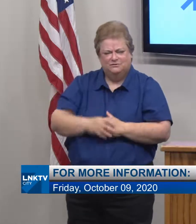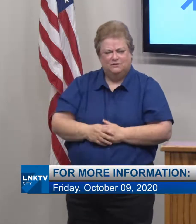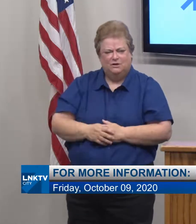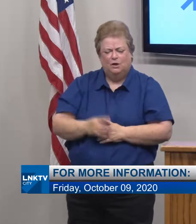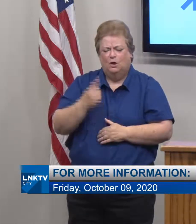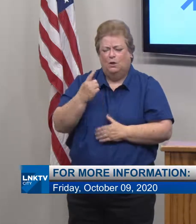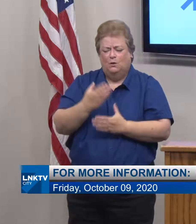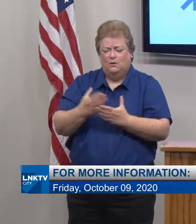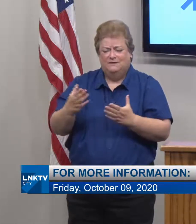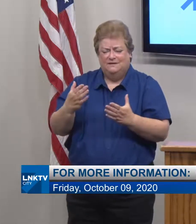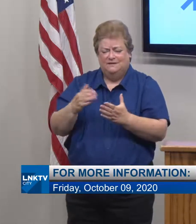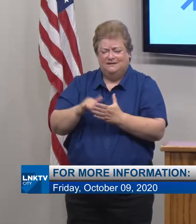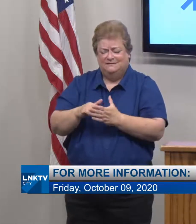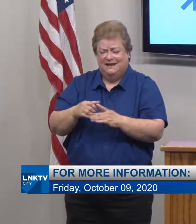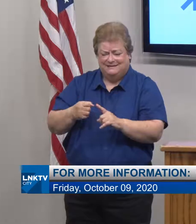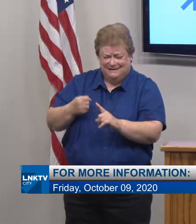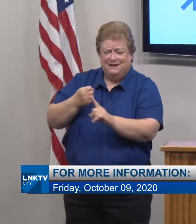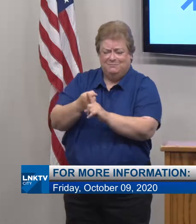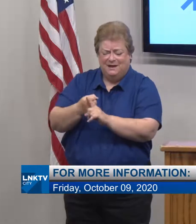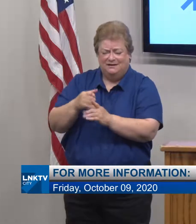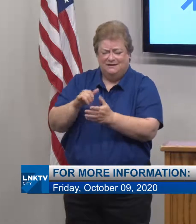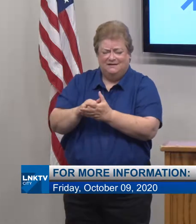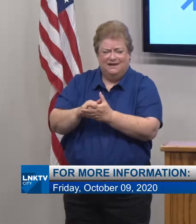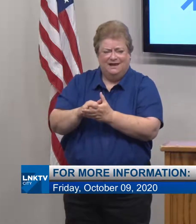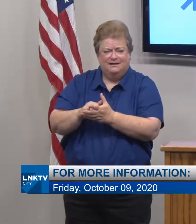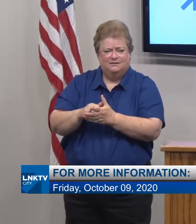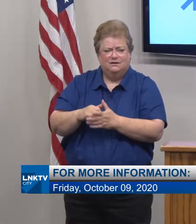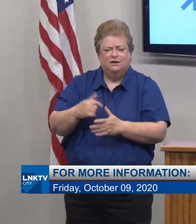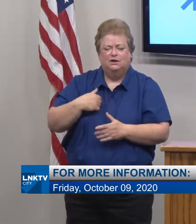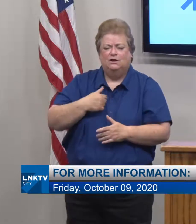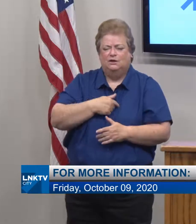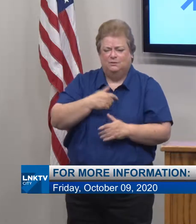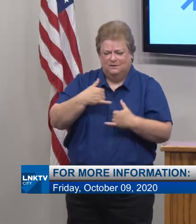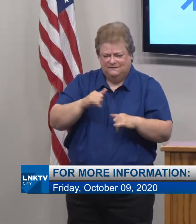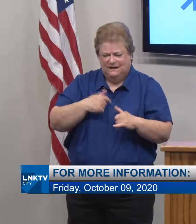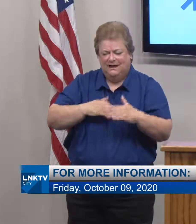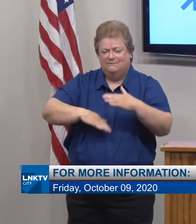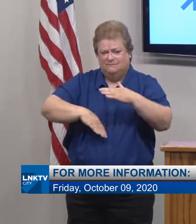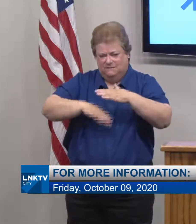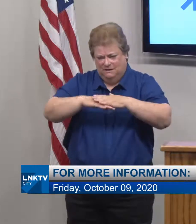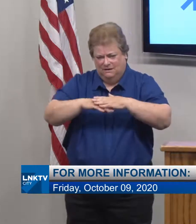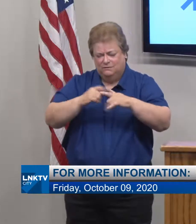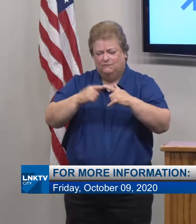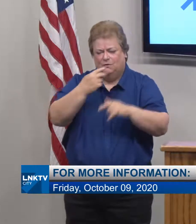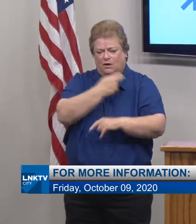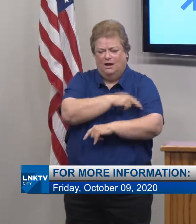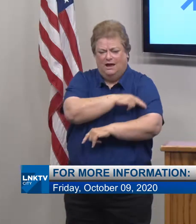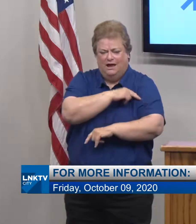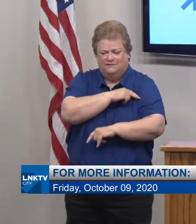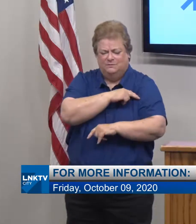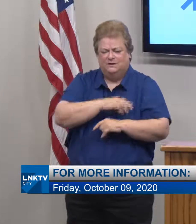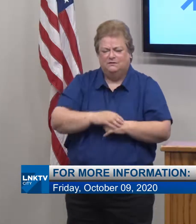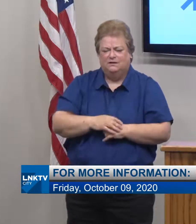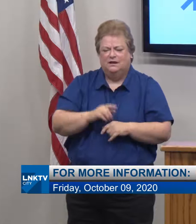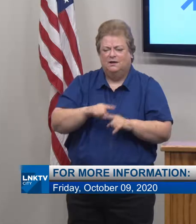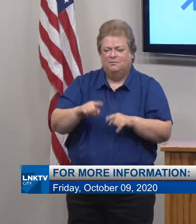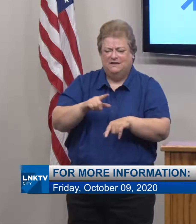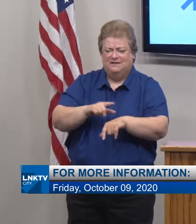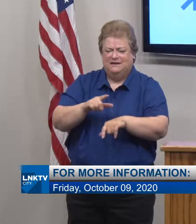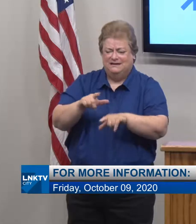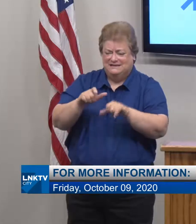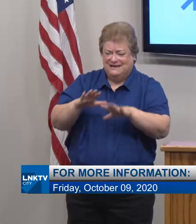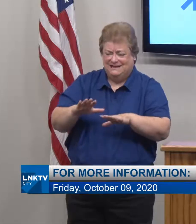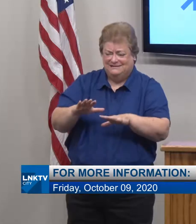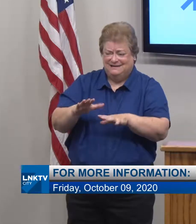impacting us, of course, we still have hospital capacity. but our testing turnaround time is